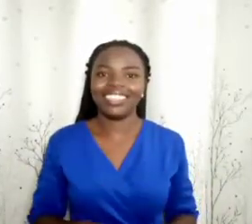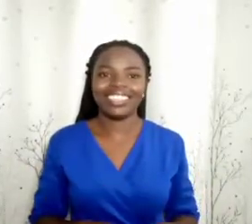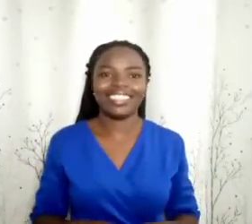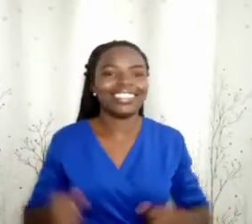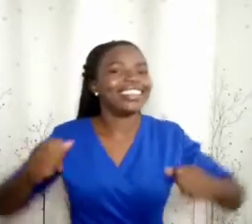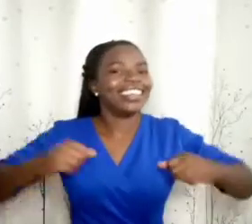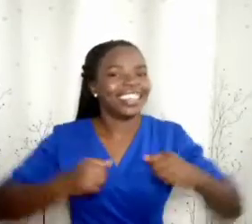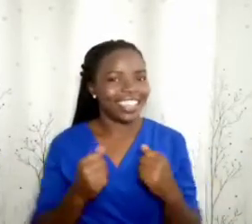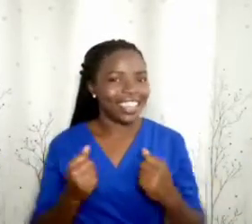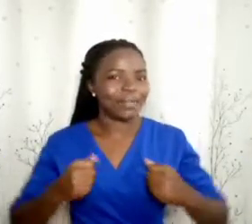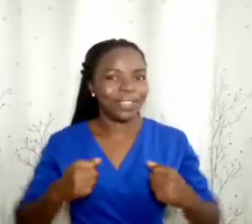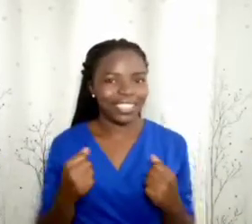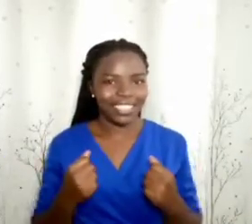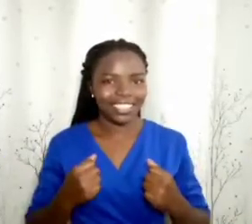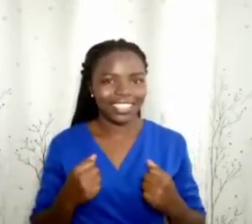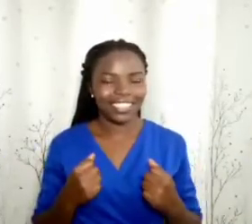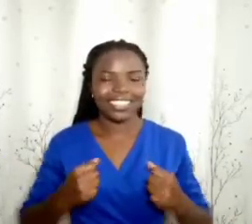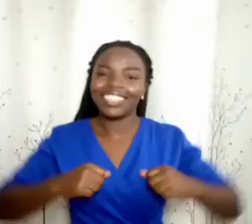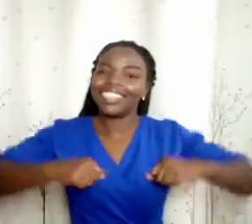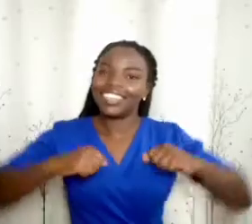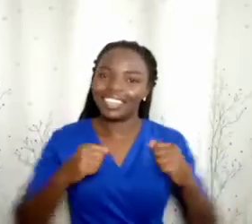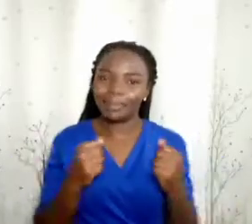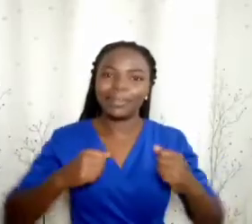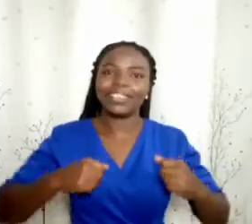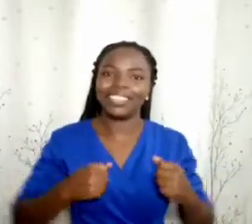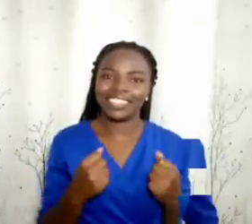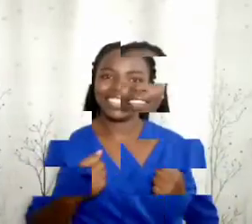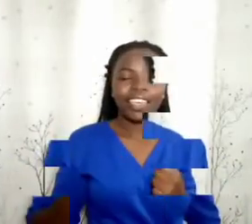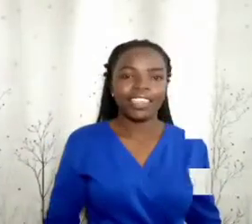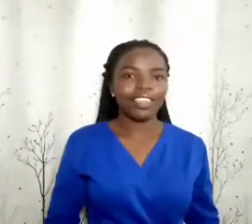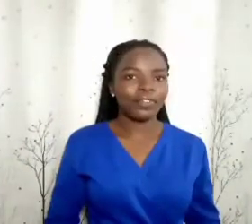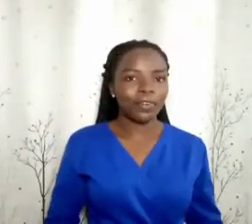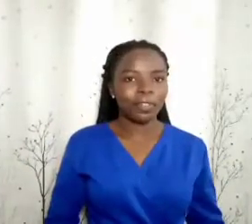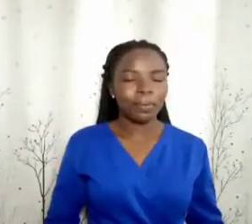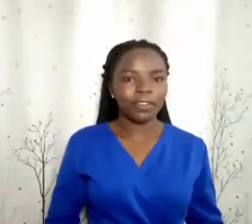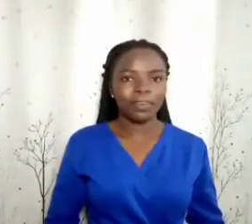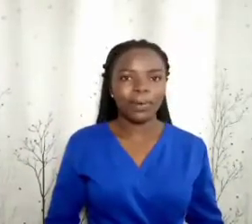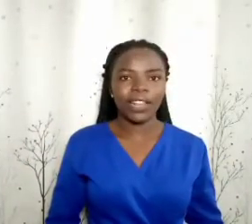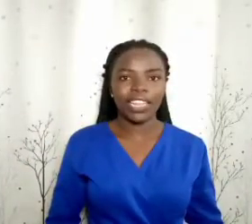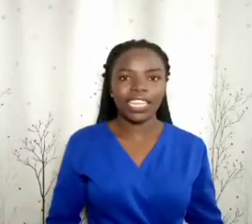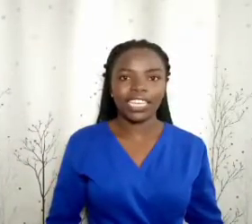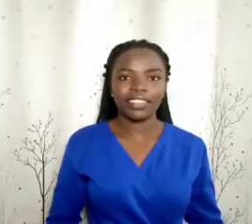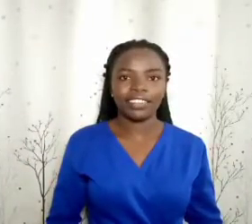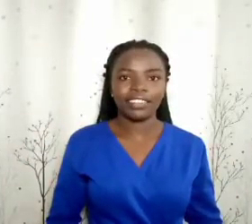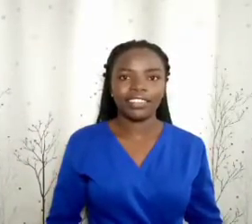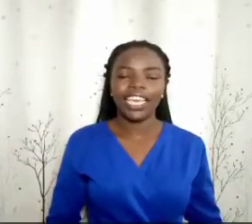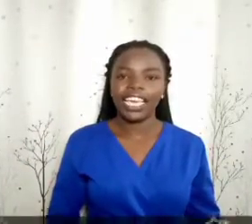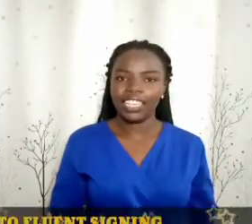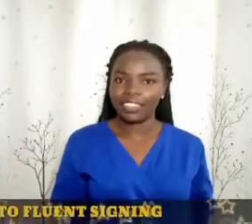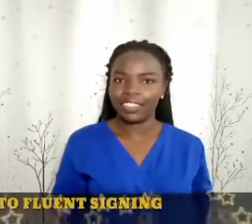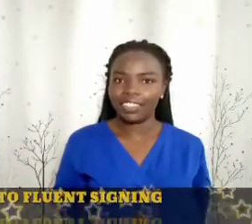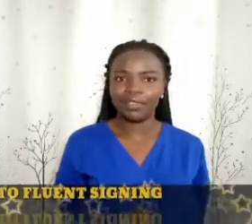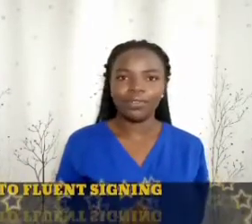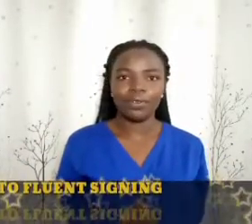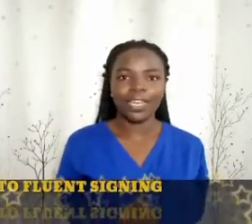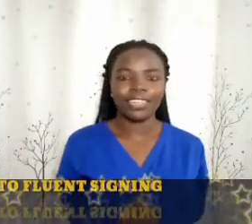is happy, happy. The fourth principle is hints to fluent